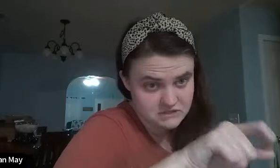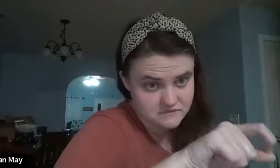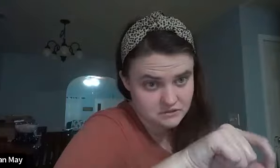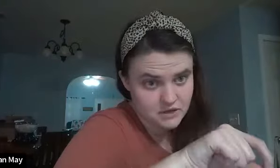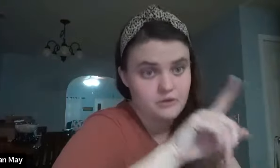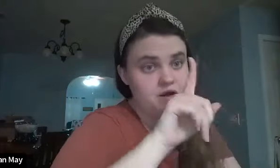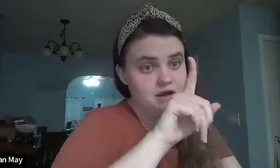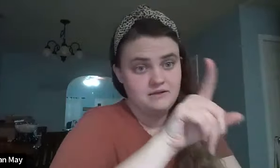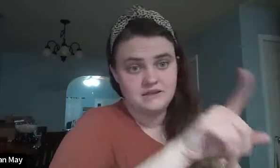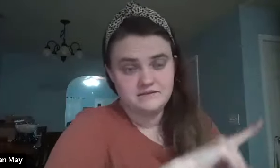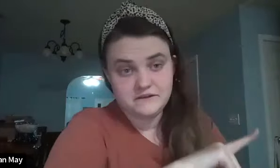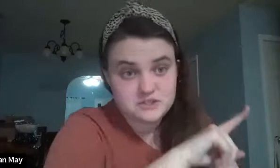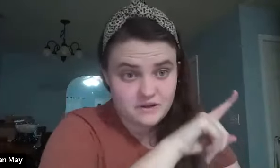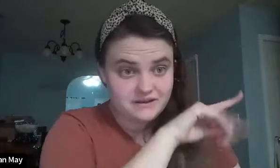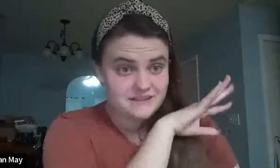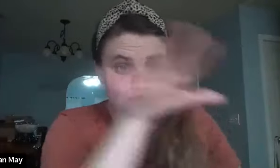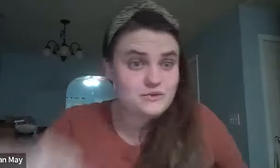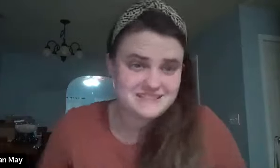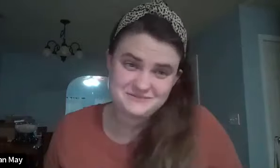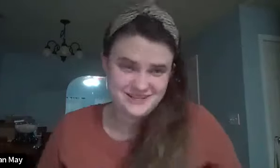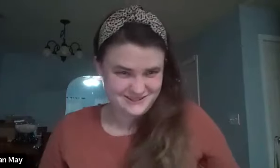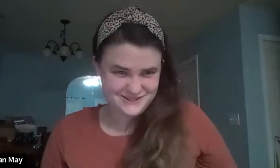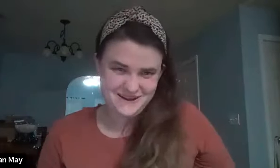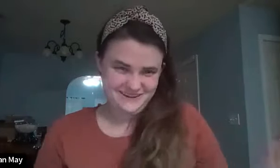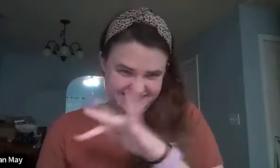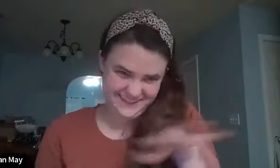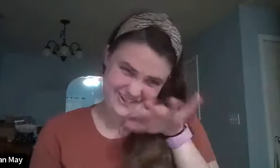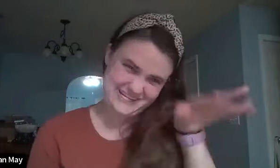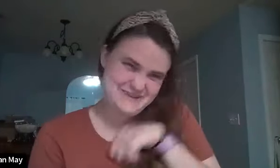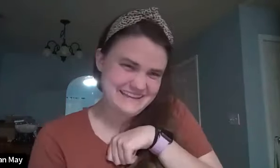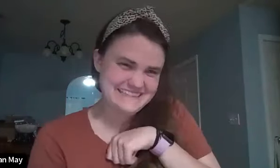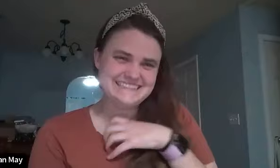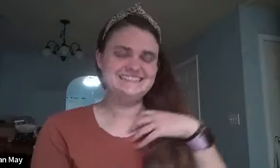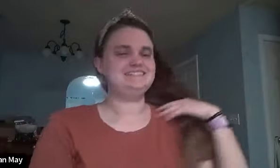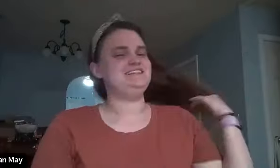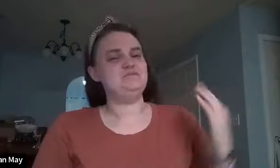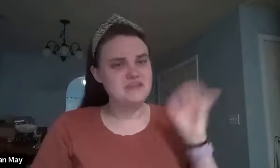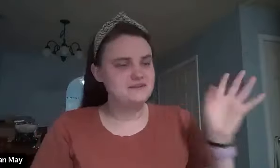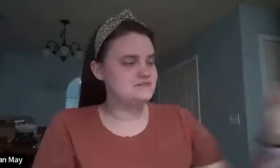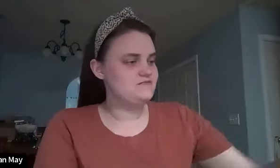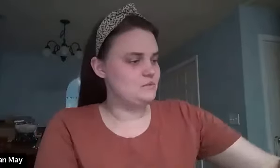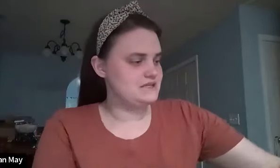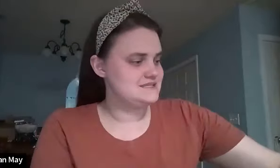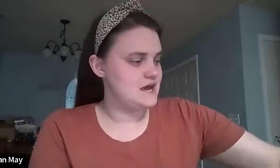specific you go, finger spelling. That's all I'm gonna say. I'm gonna sit there and smile and go, yeah, finger spell it. So, but think of some fun ones.